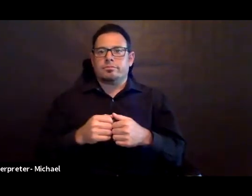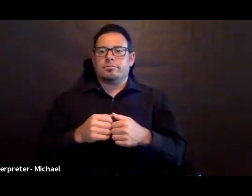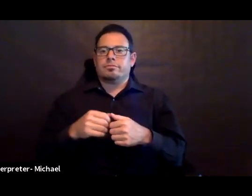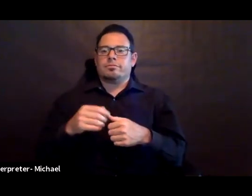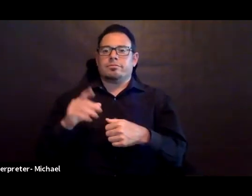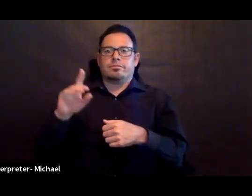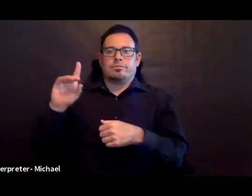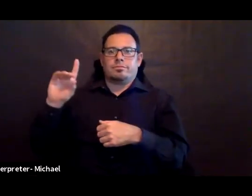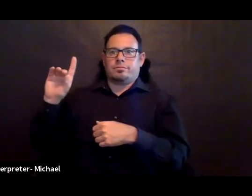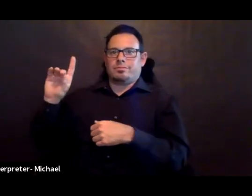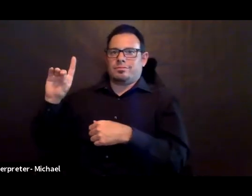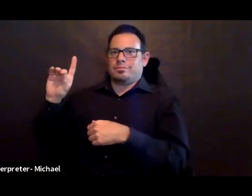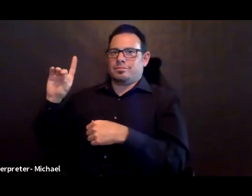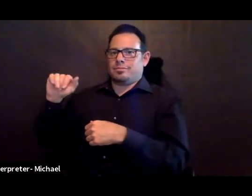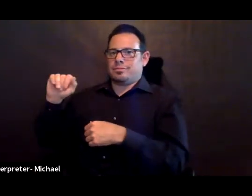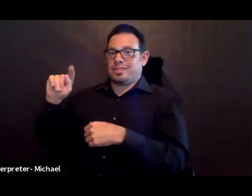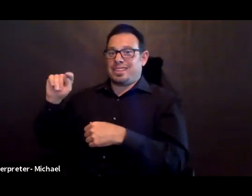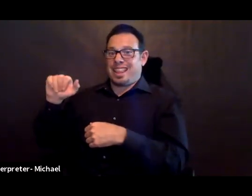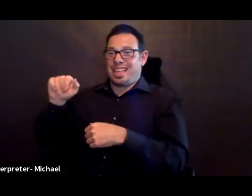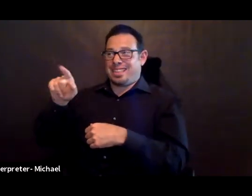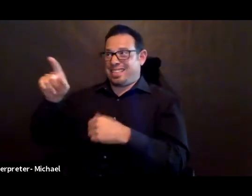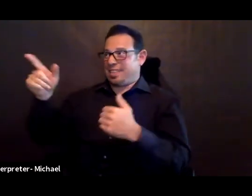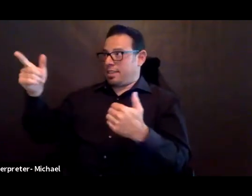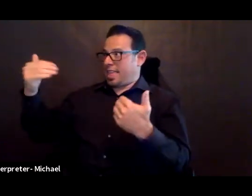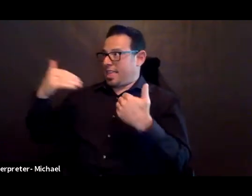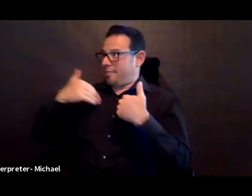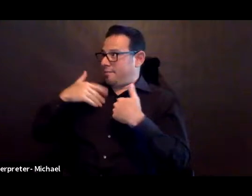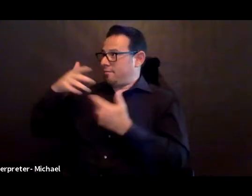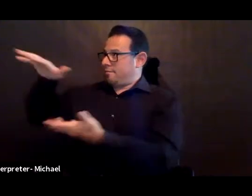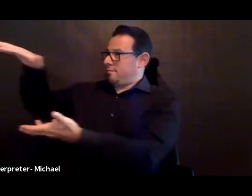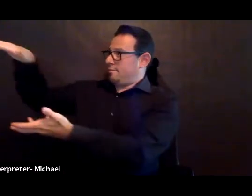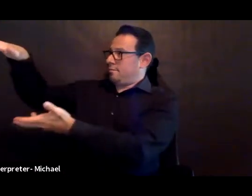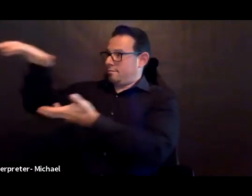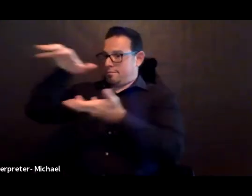Okay, and is that available on the state website at any point?